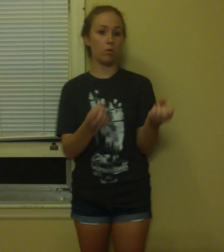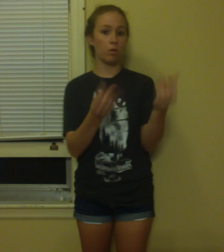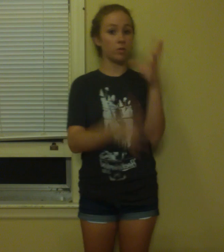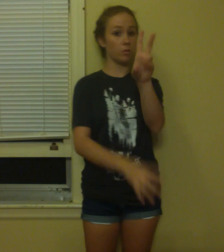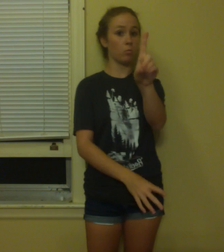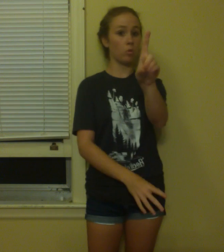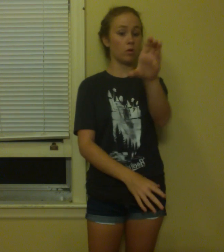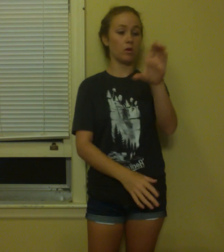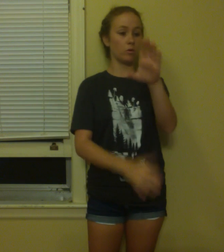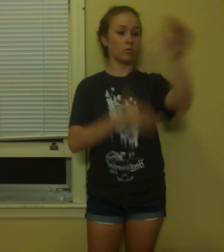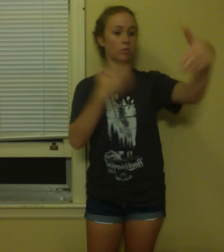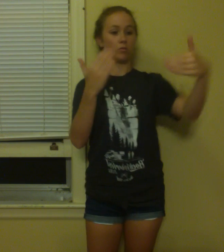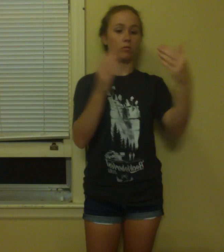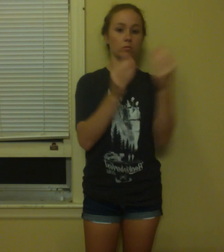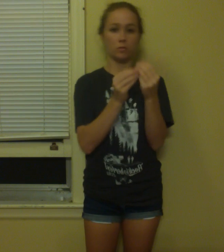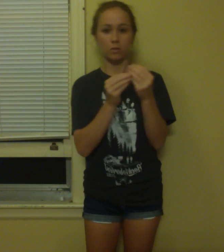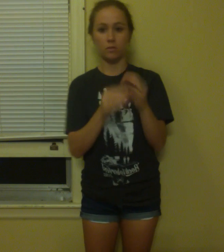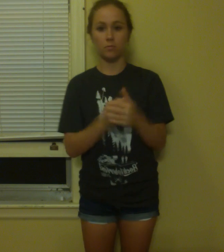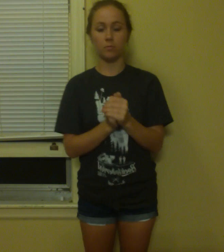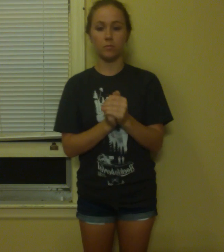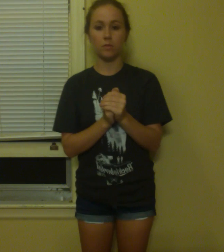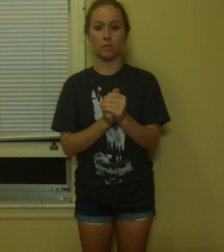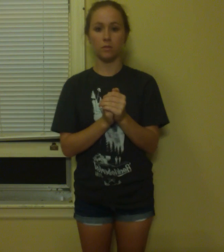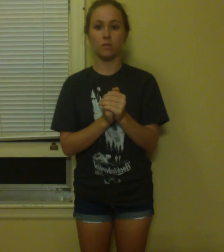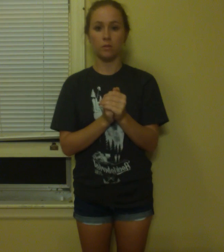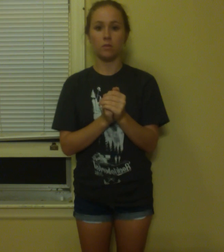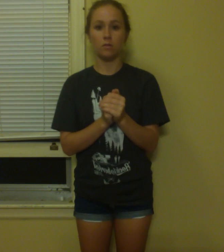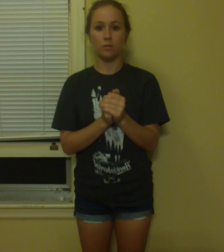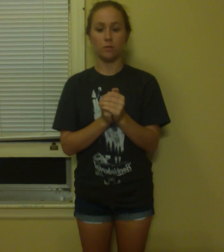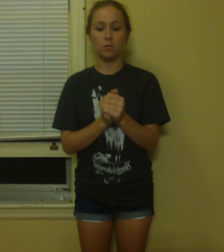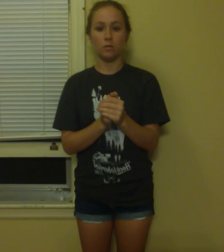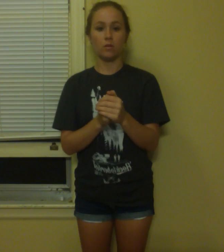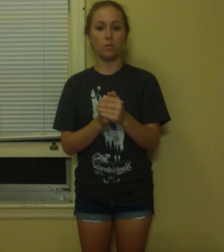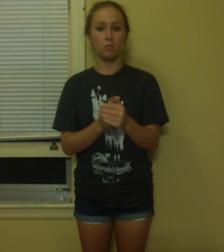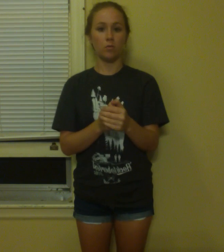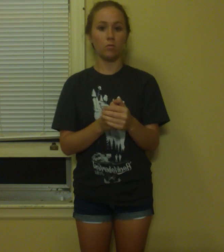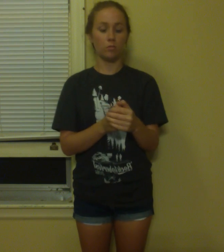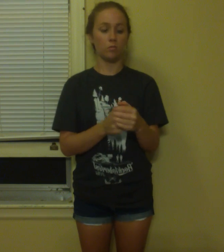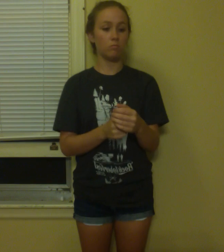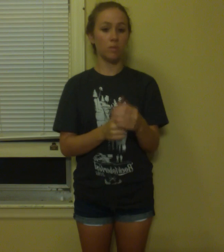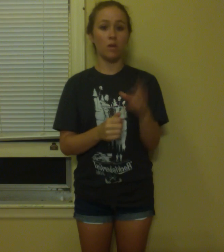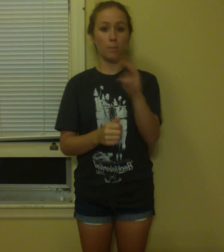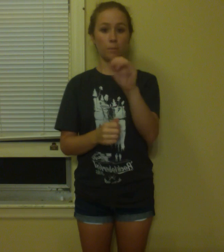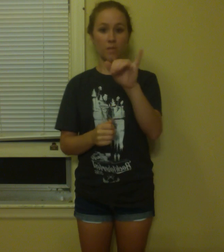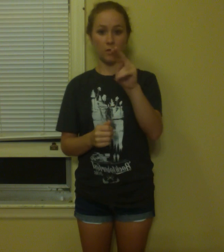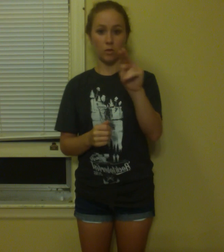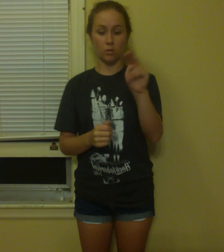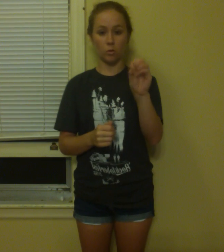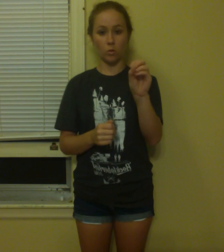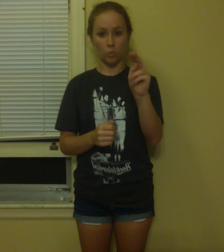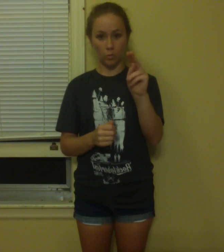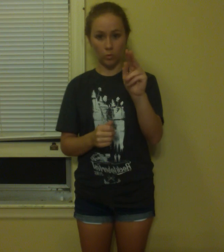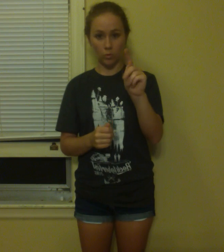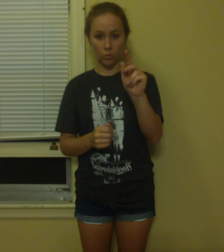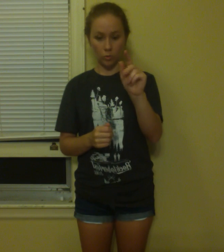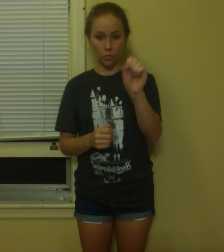senators in the entire Congress. In Minnesota, our 2 senators are Amy Klobuchar and Al